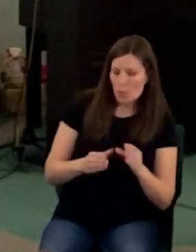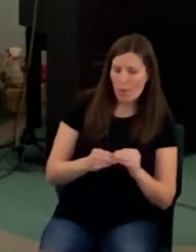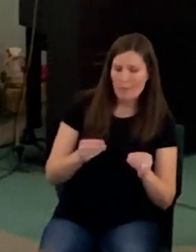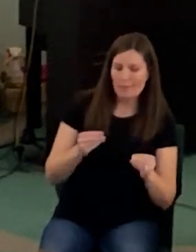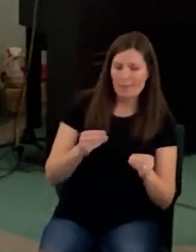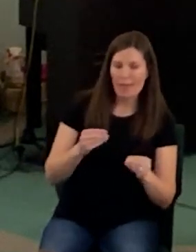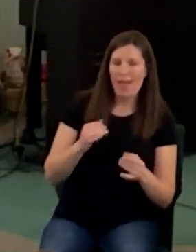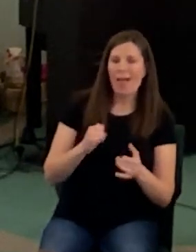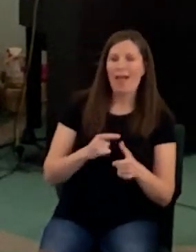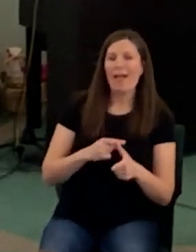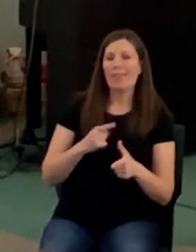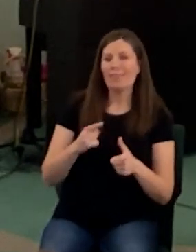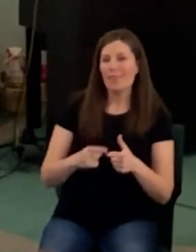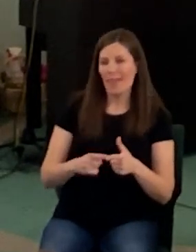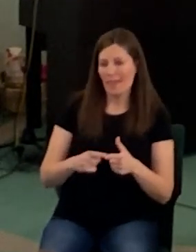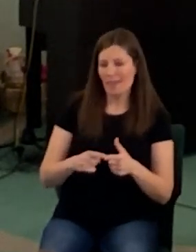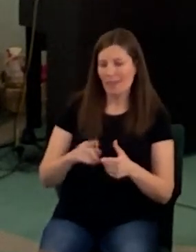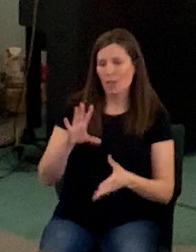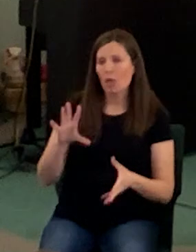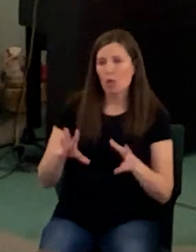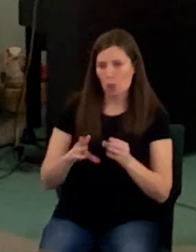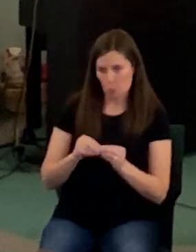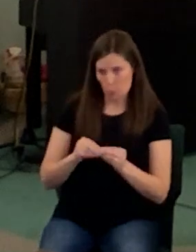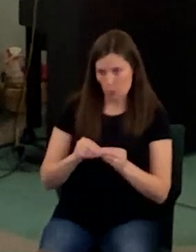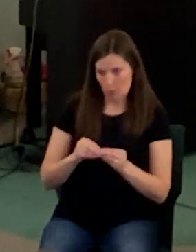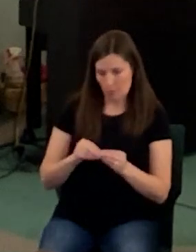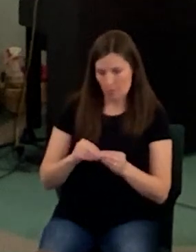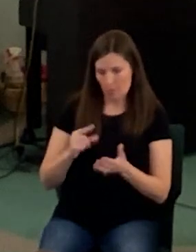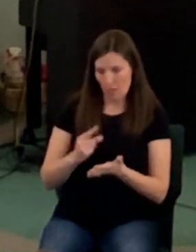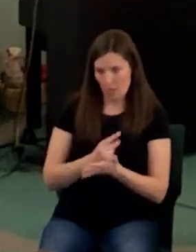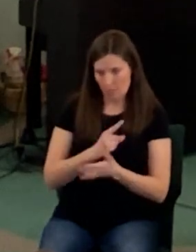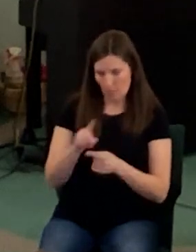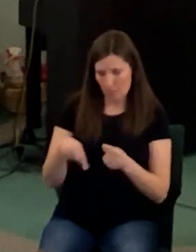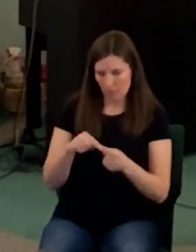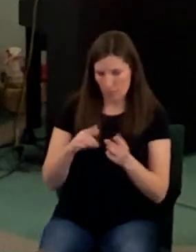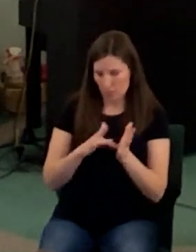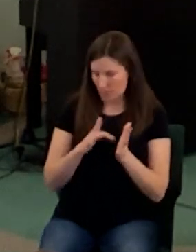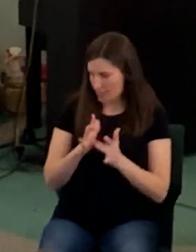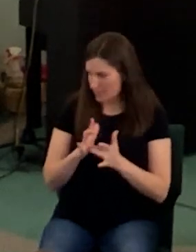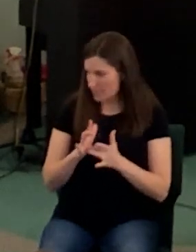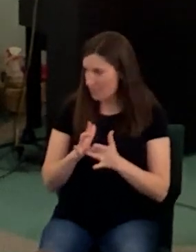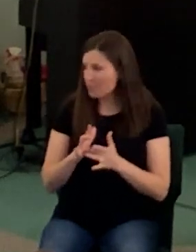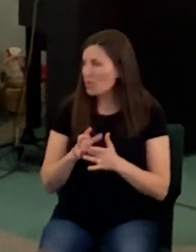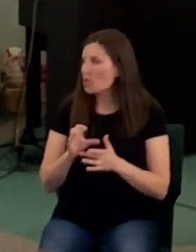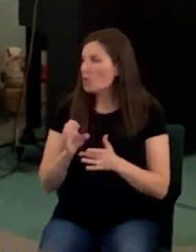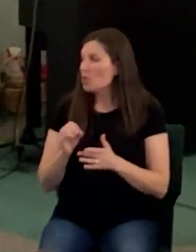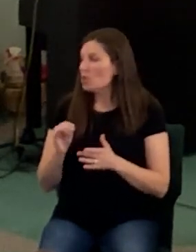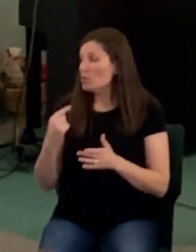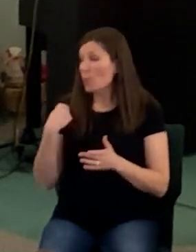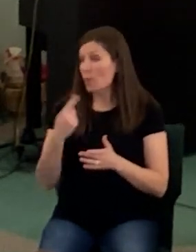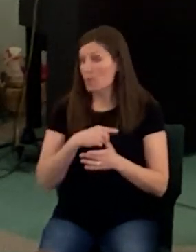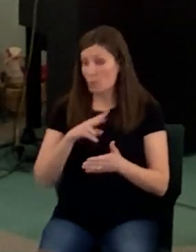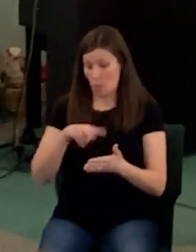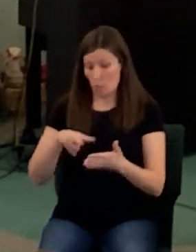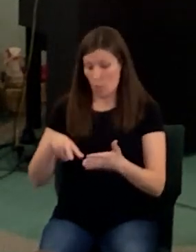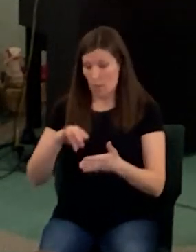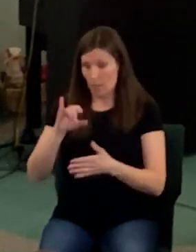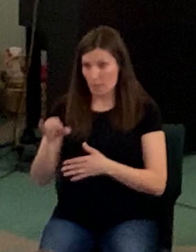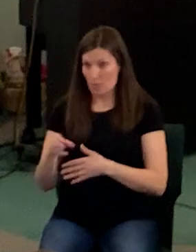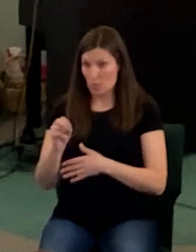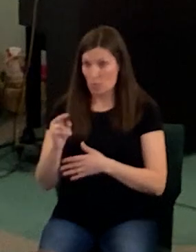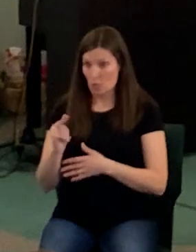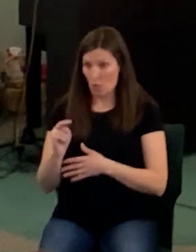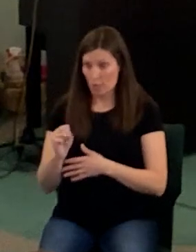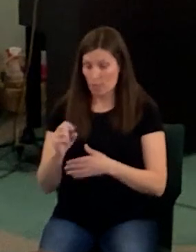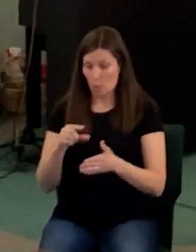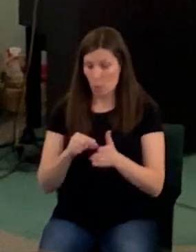conclude this gospel about Jesus. And so as we read John's words here, we're going to look at the failure